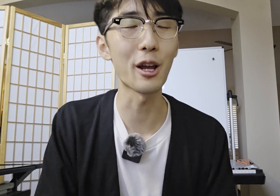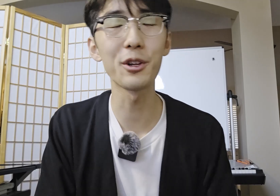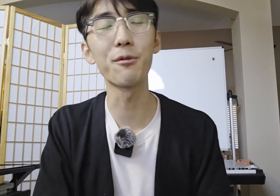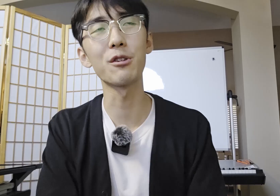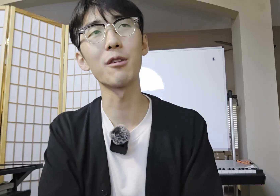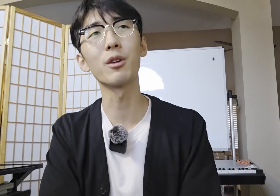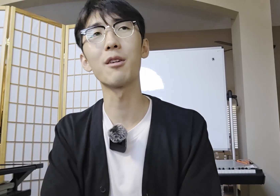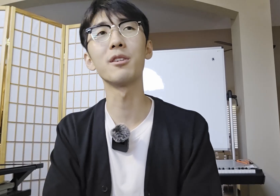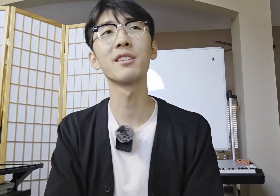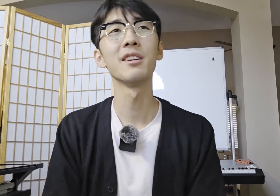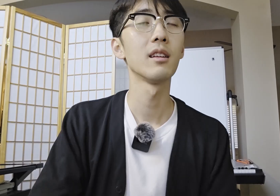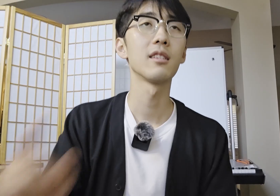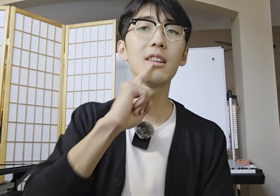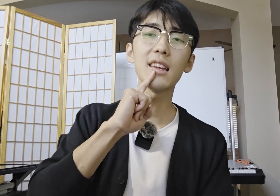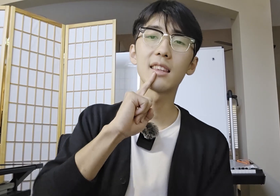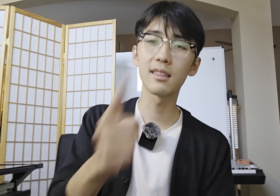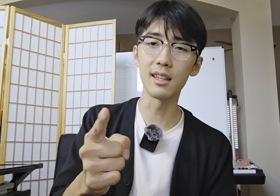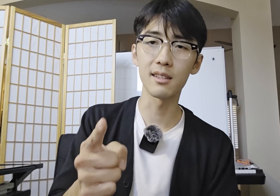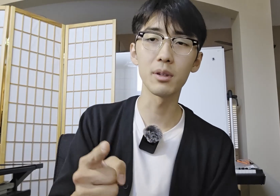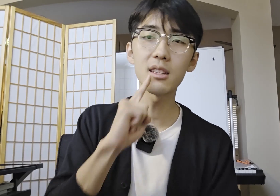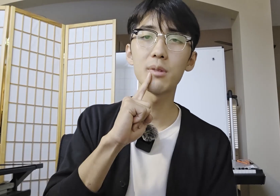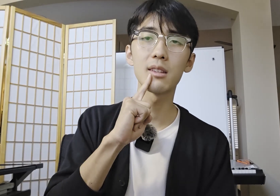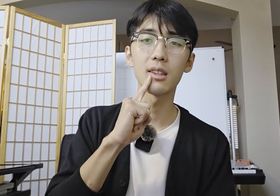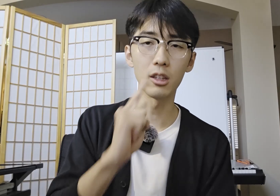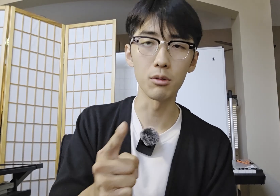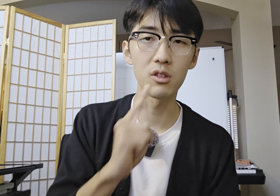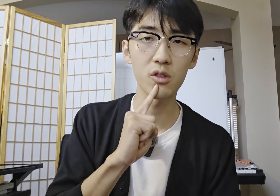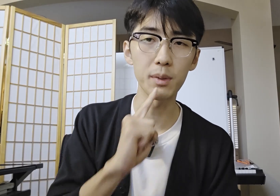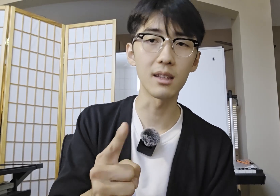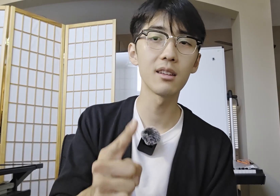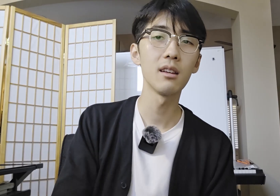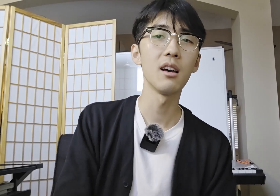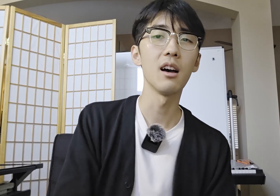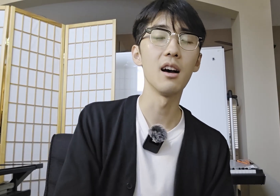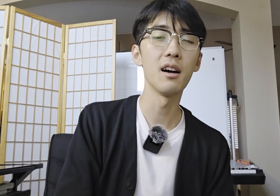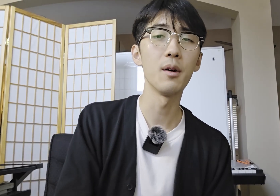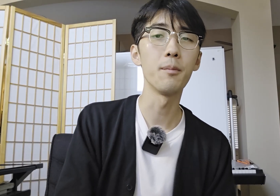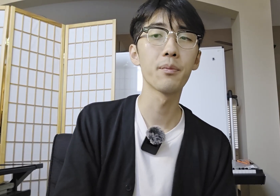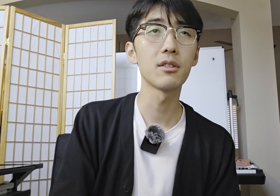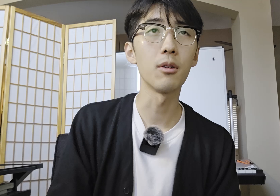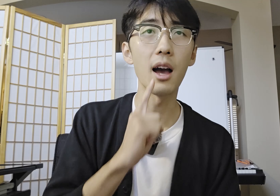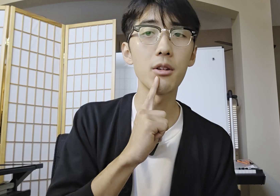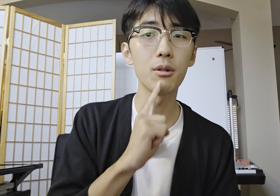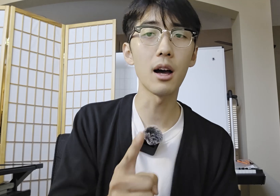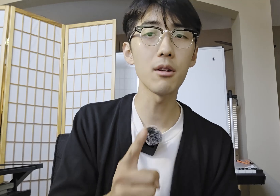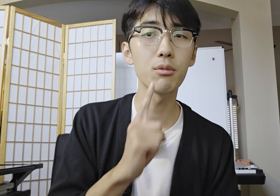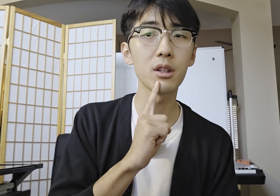couldn't figure out what that was. So he said this, but this means you, to speak. So I don't really